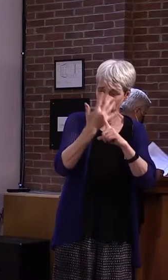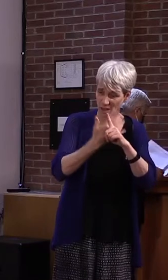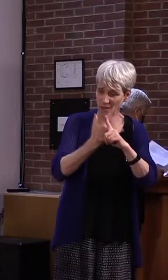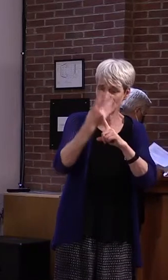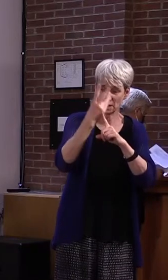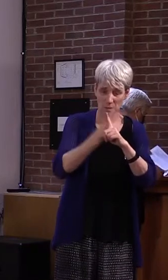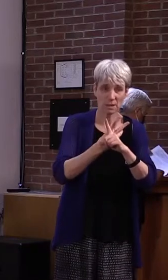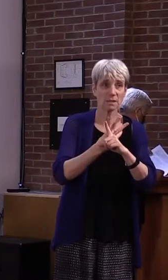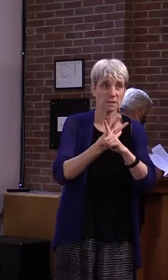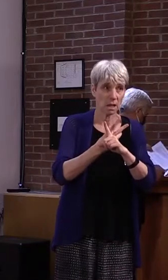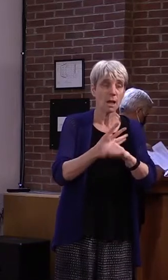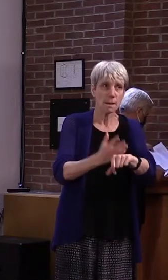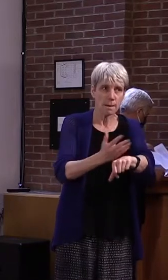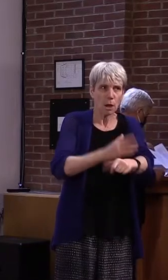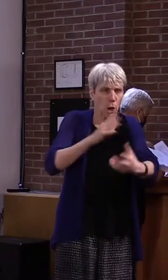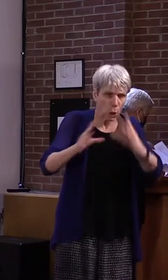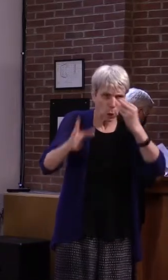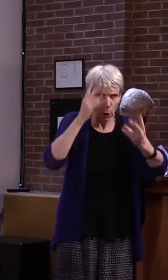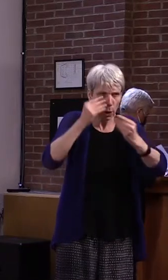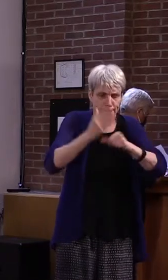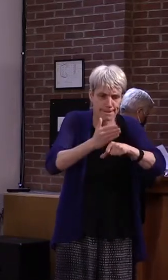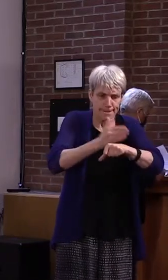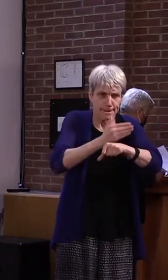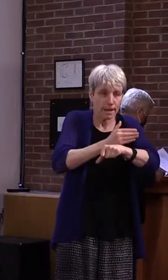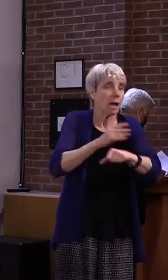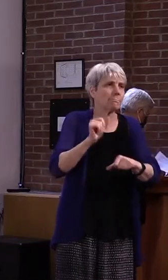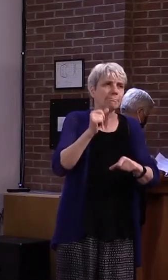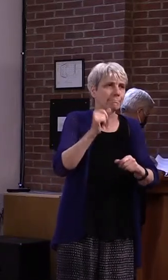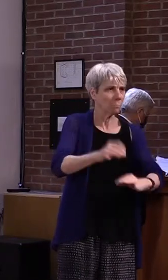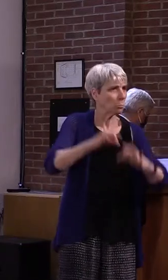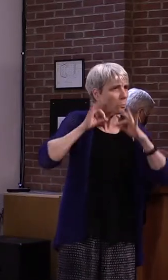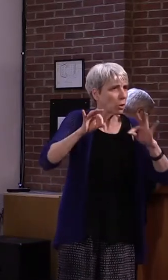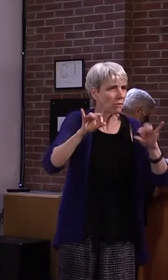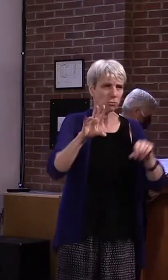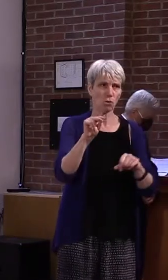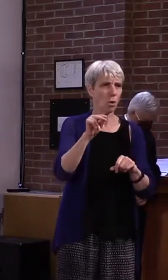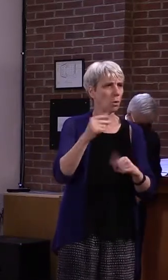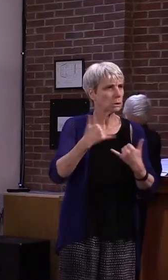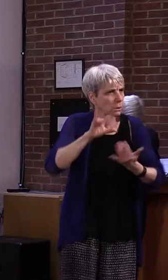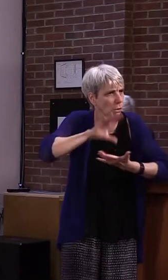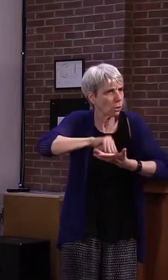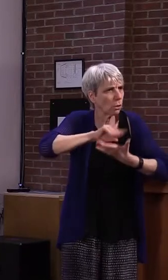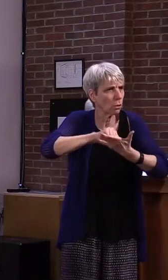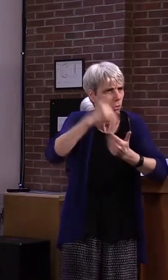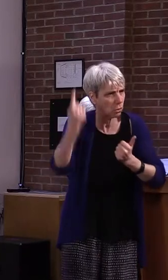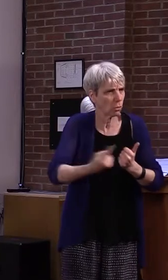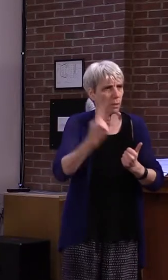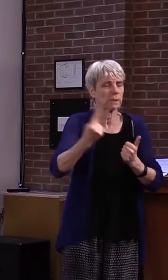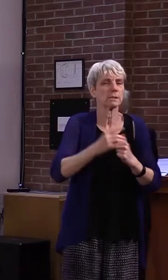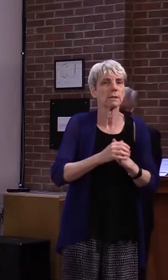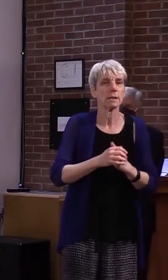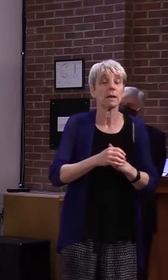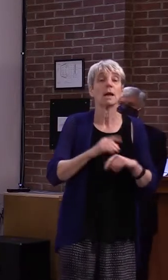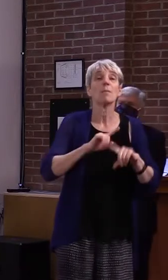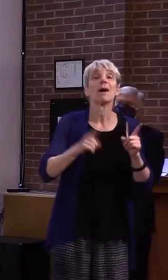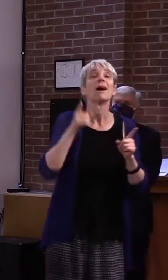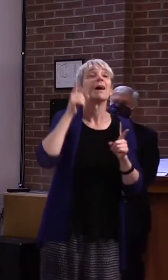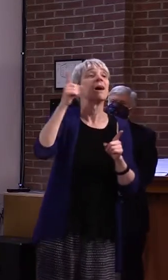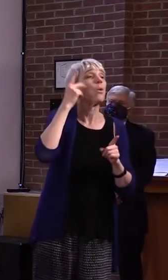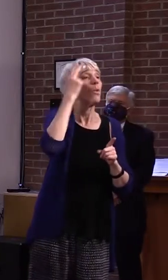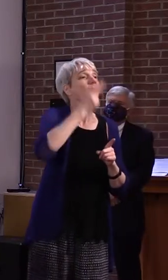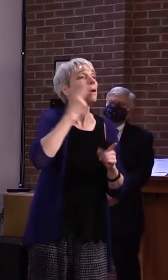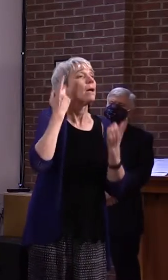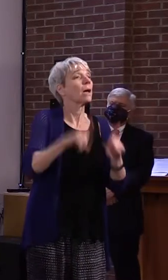5 to 6 months, and improving upon. You know, we always have room for improvement. But I think what happened in Hawaii, for